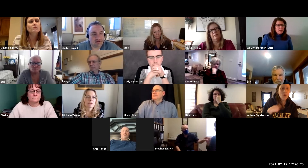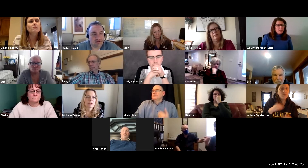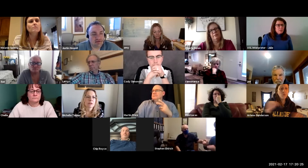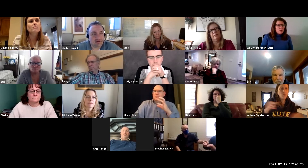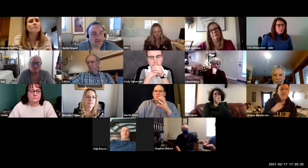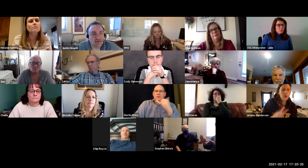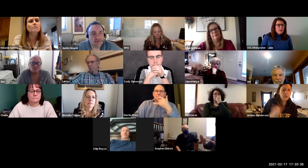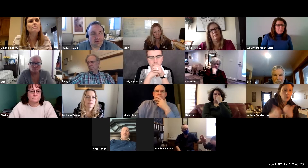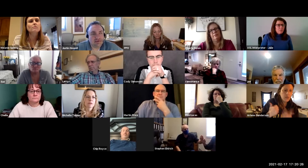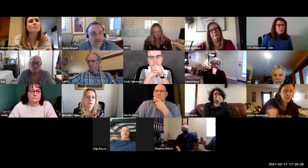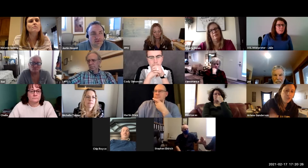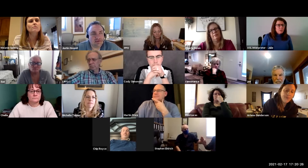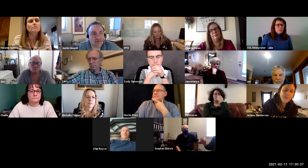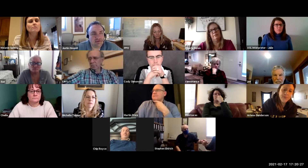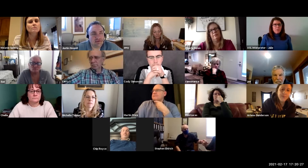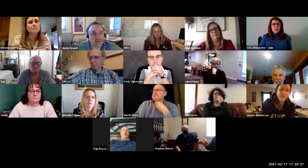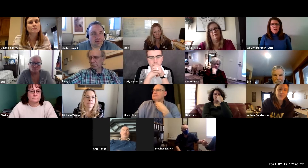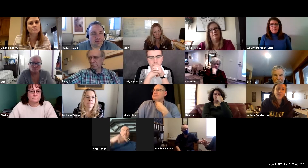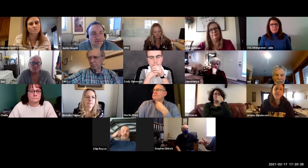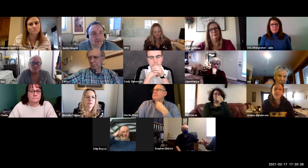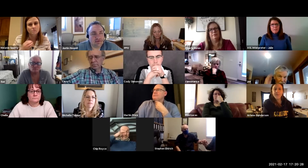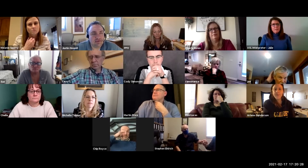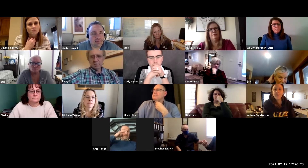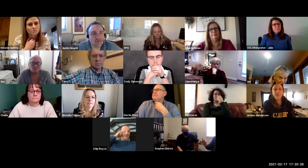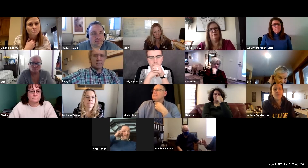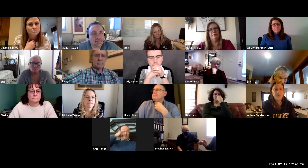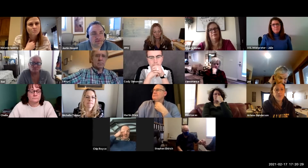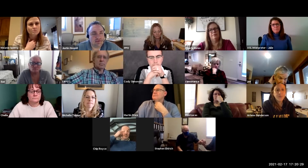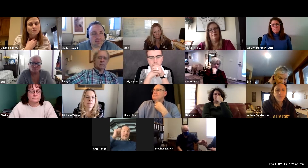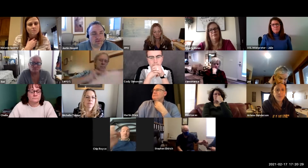bylaws. So do we have a voice or not in that?